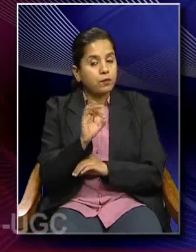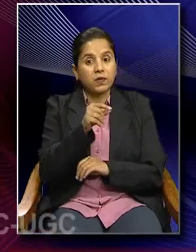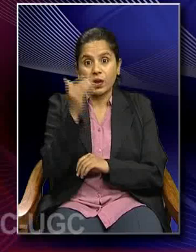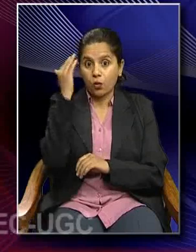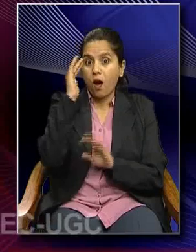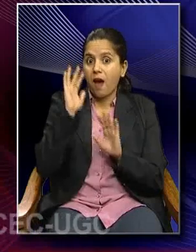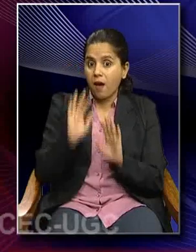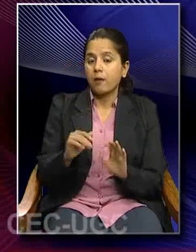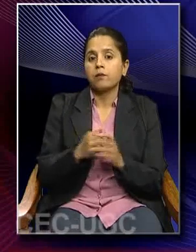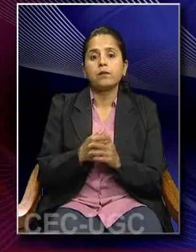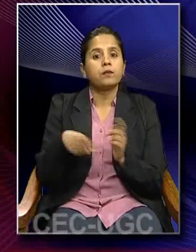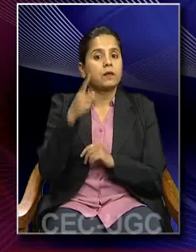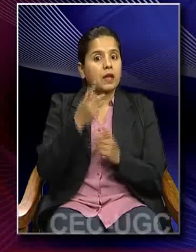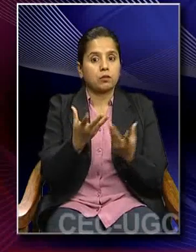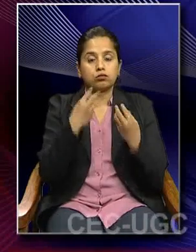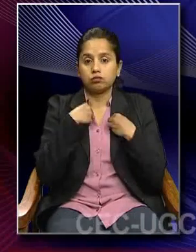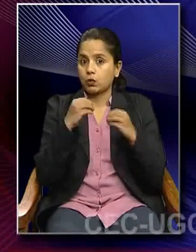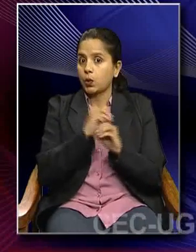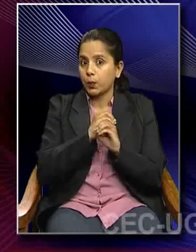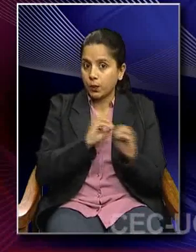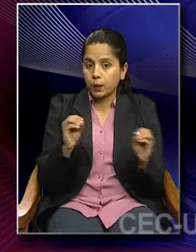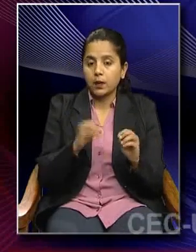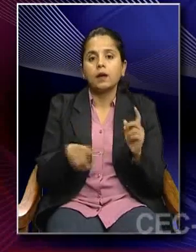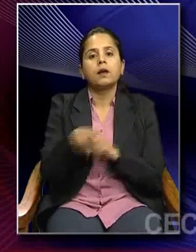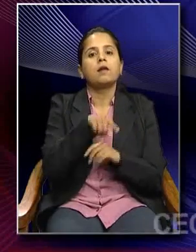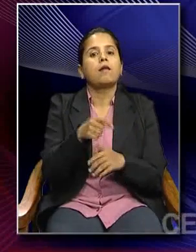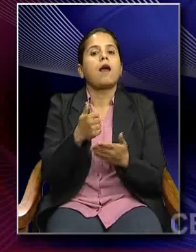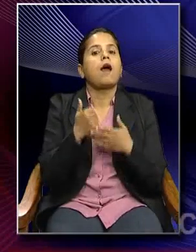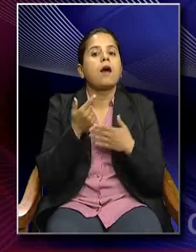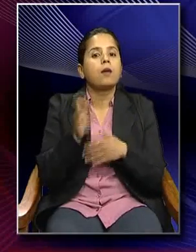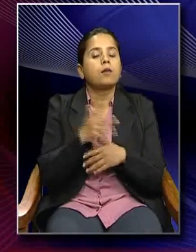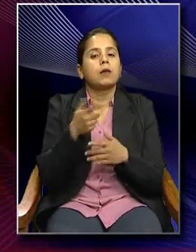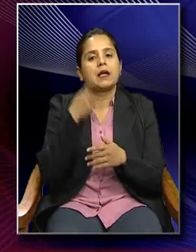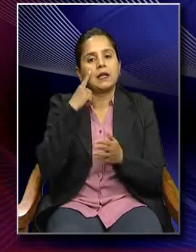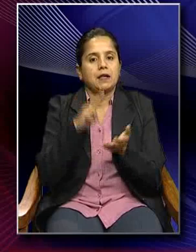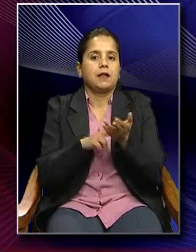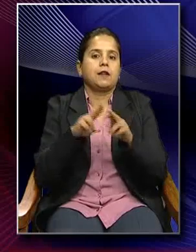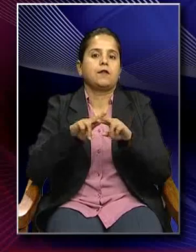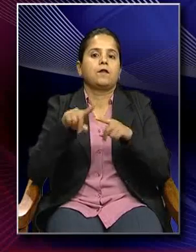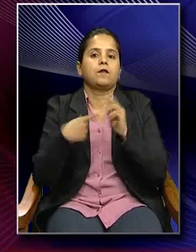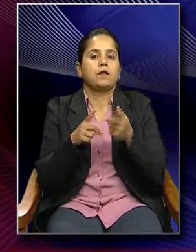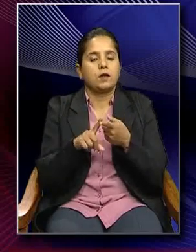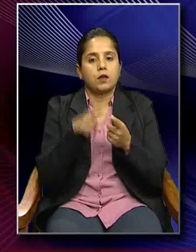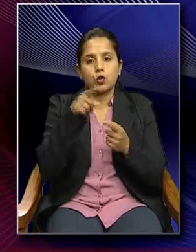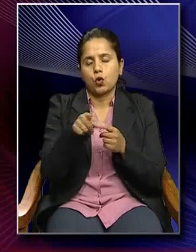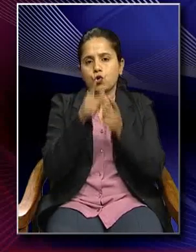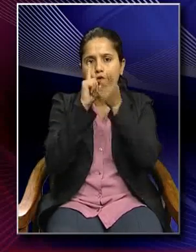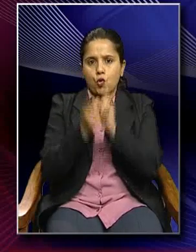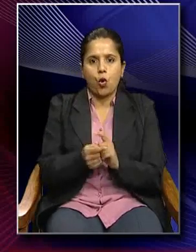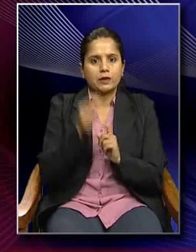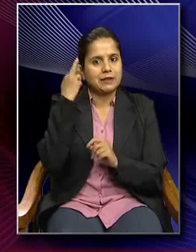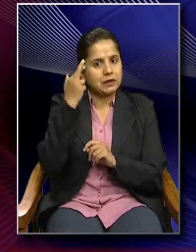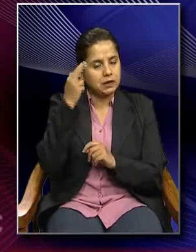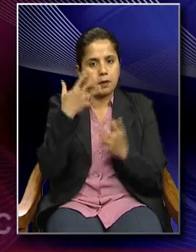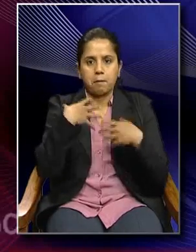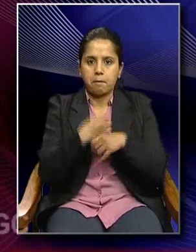this which is not being perceived is with the help of inference, because you make a logical reasoning